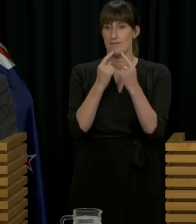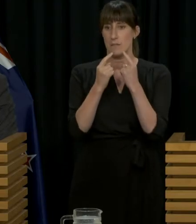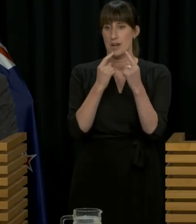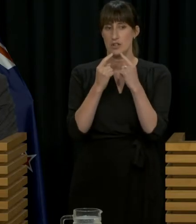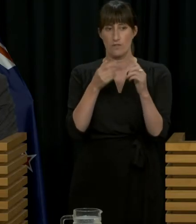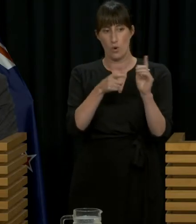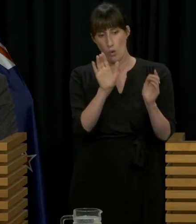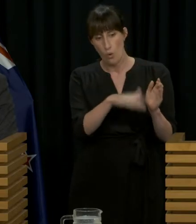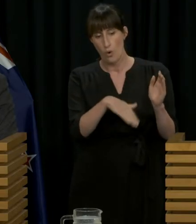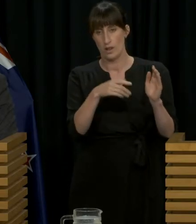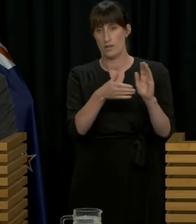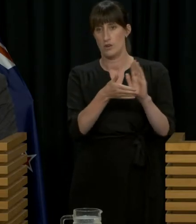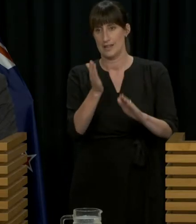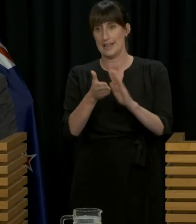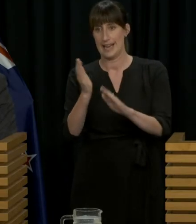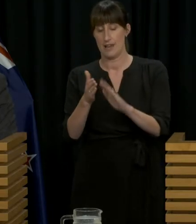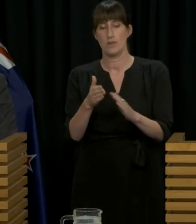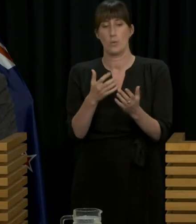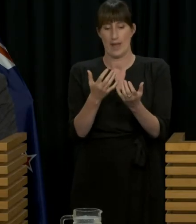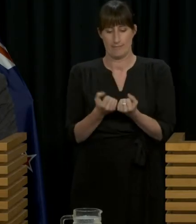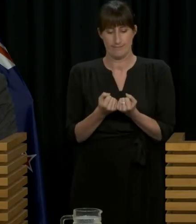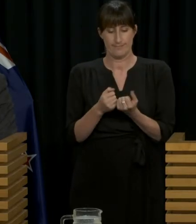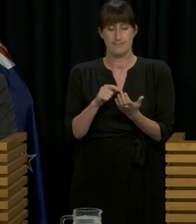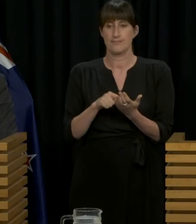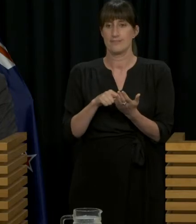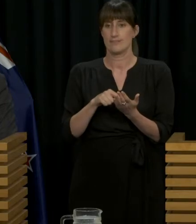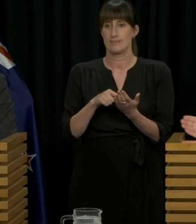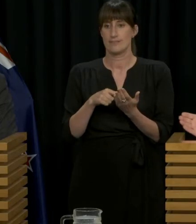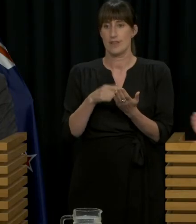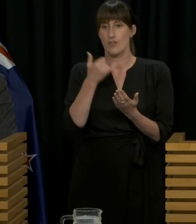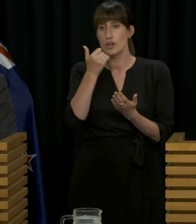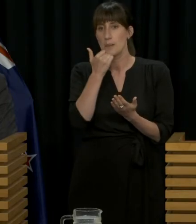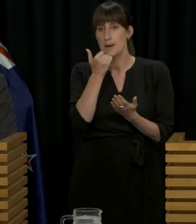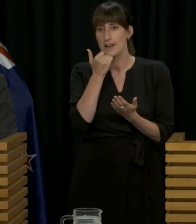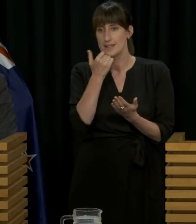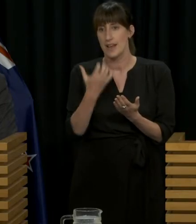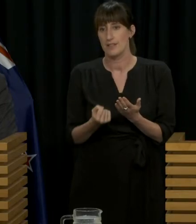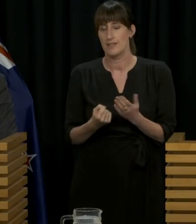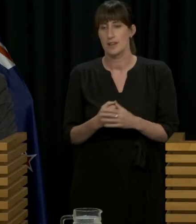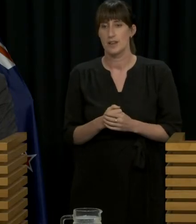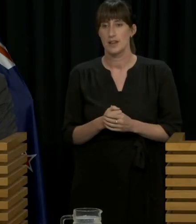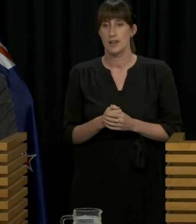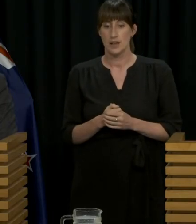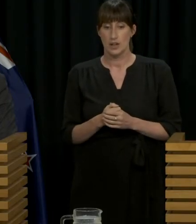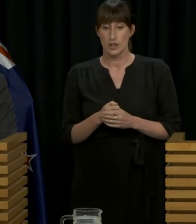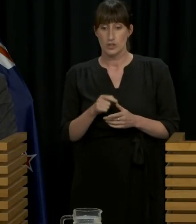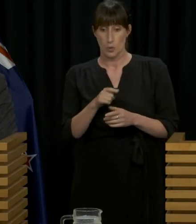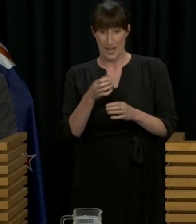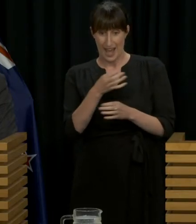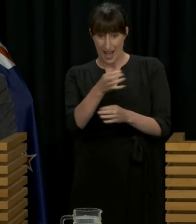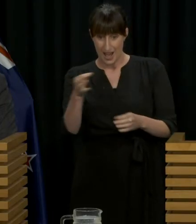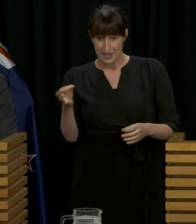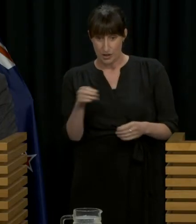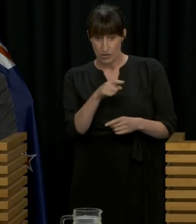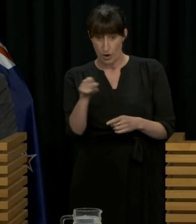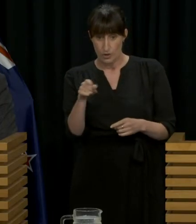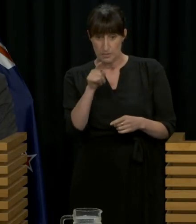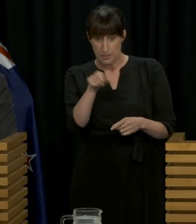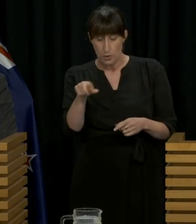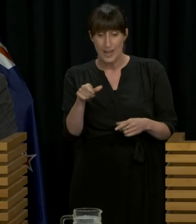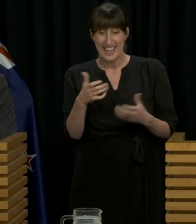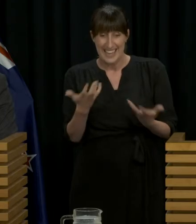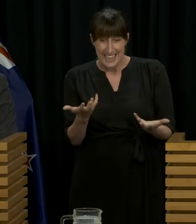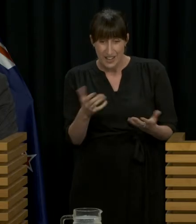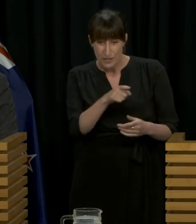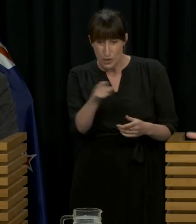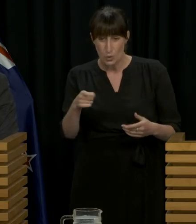And so when one of the questions they were asked when they were followed up, the 354, is, have you got any symptoms at the moment? A small proportion,